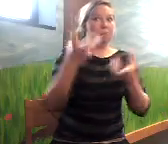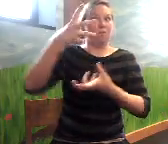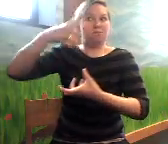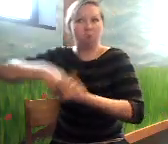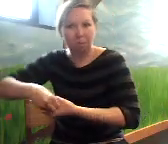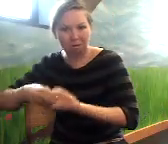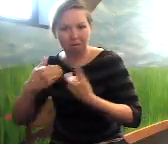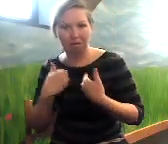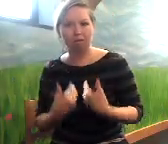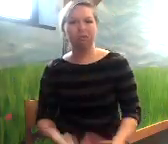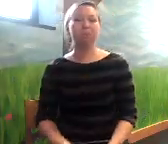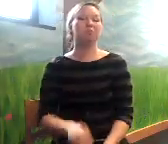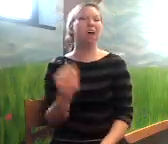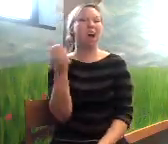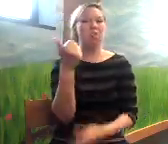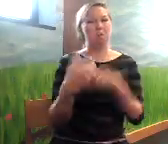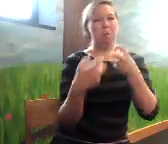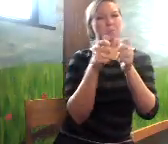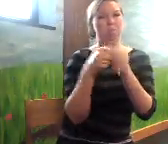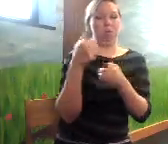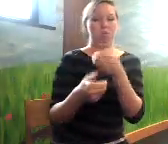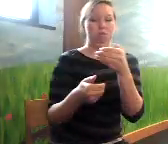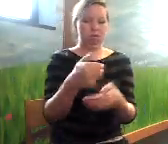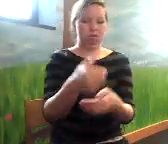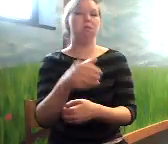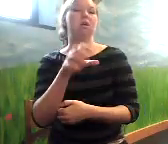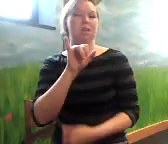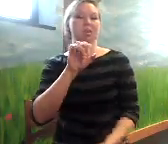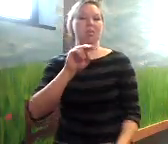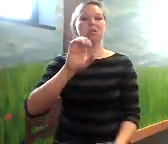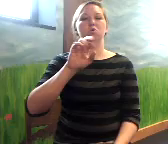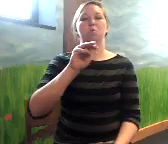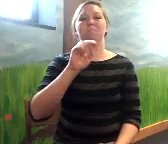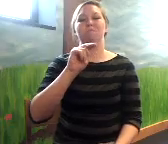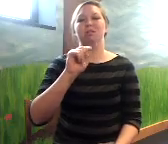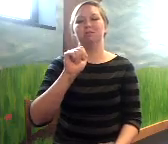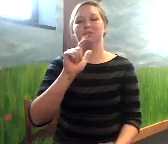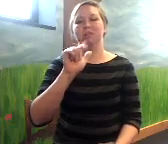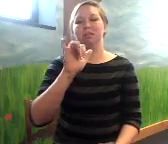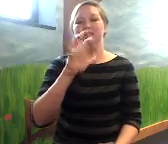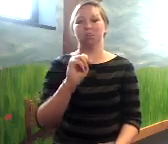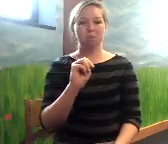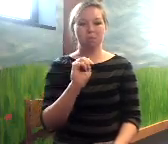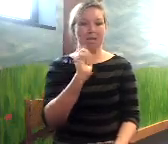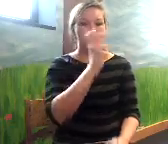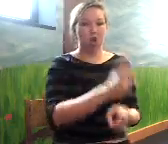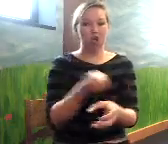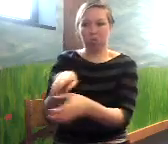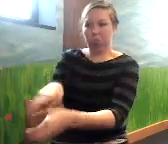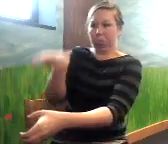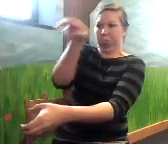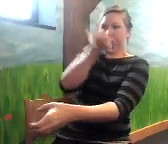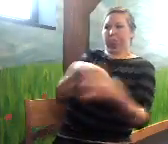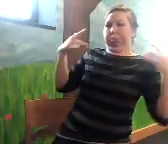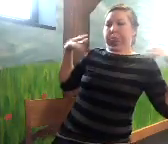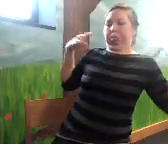you're so deep in the process by the time you come along and you're making decisions, because you've incrementally committed yourself to this event, to this